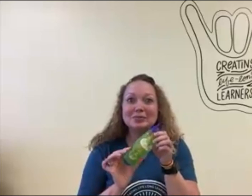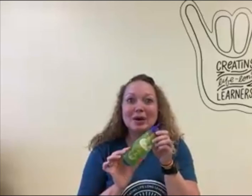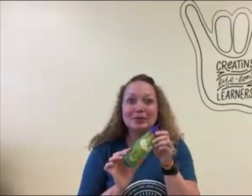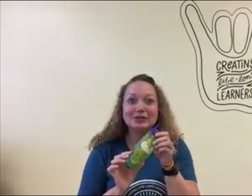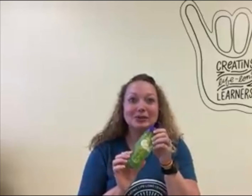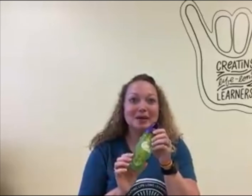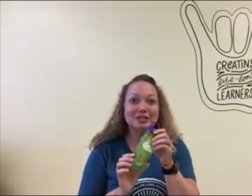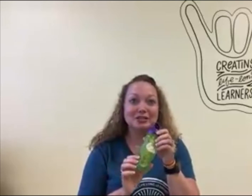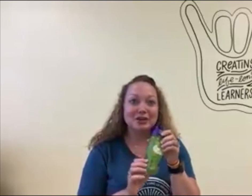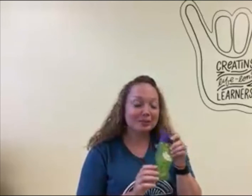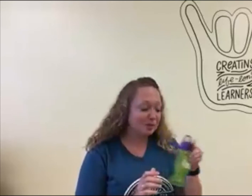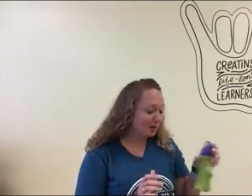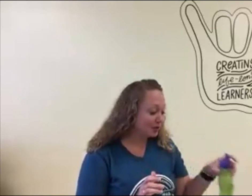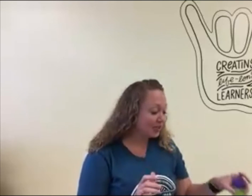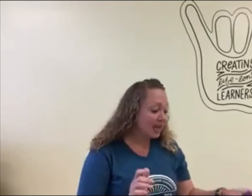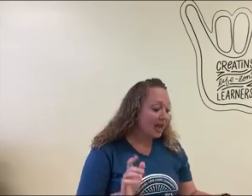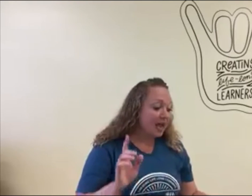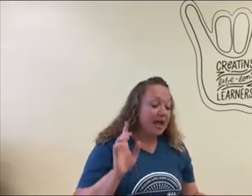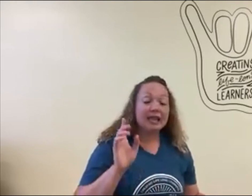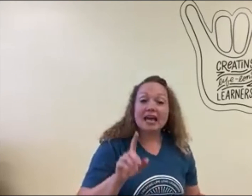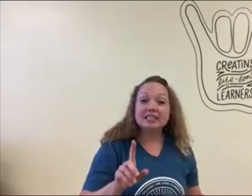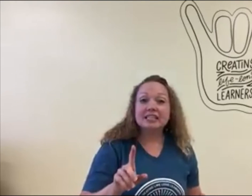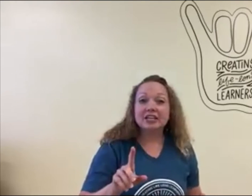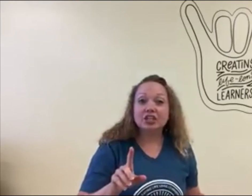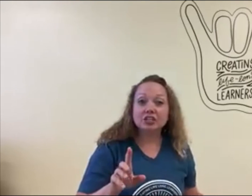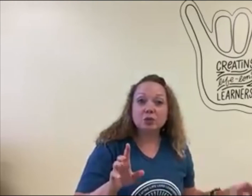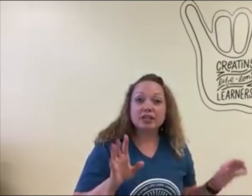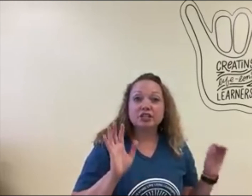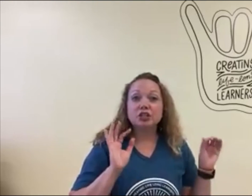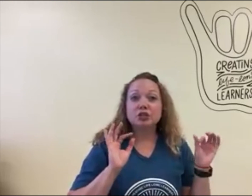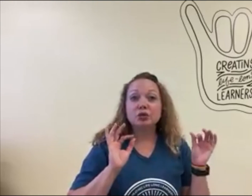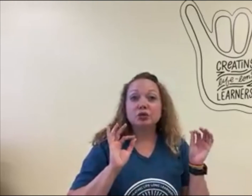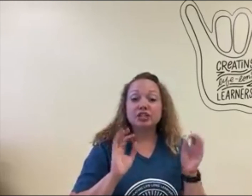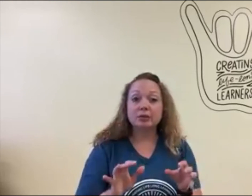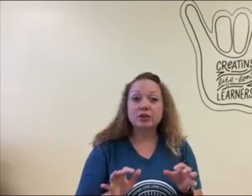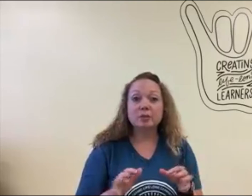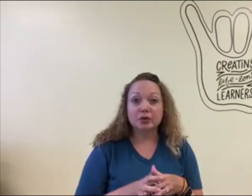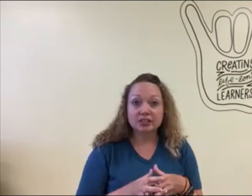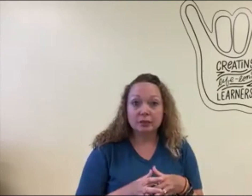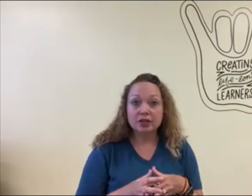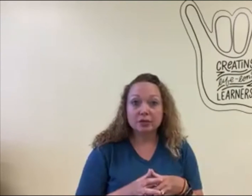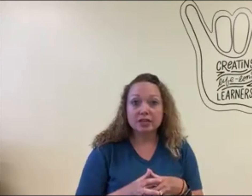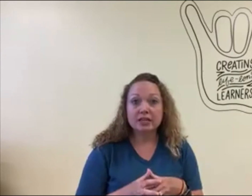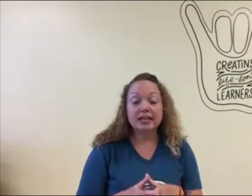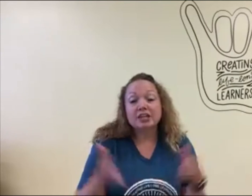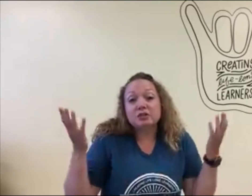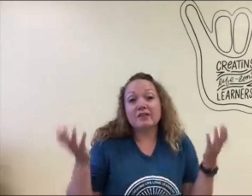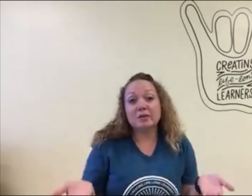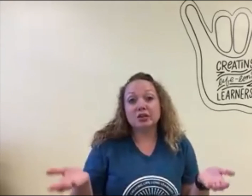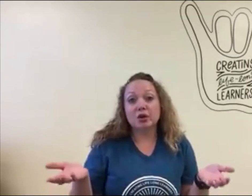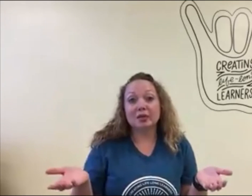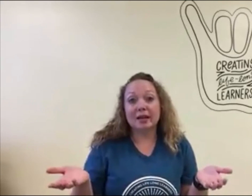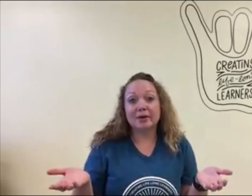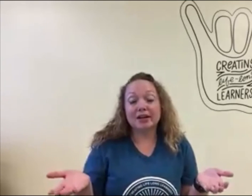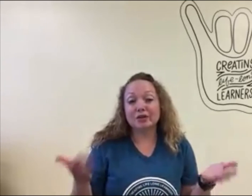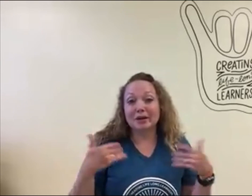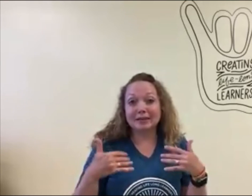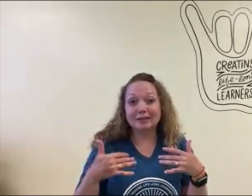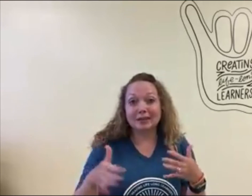do bubbles, so make sure you grab your bubbles. And lastly, I just wanted to share with you the books that we're gonna read in case you have them in your home library. I know my son